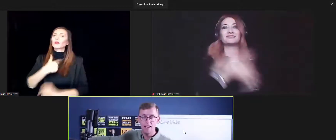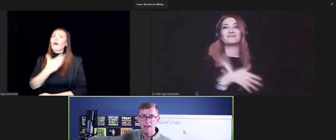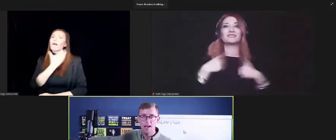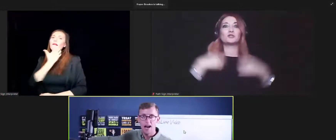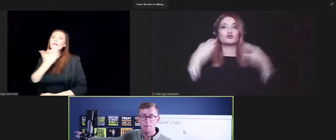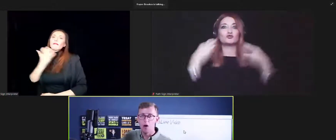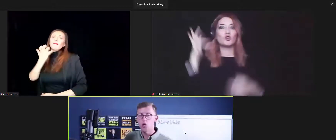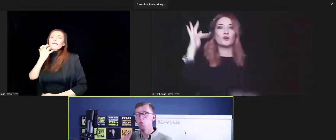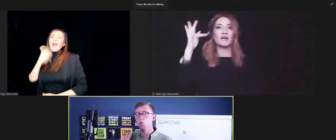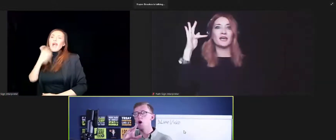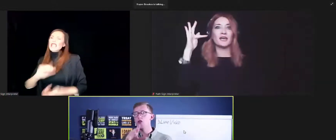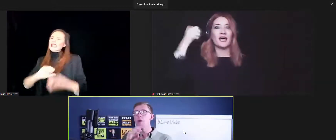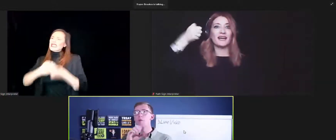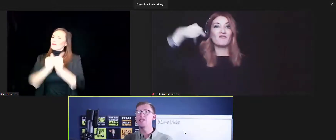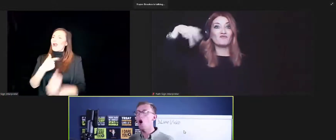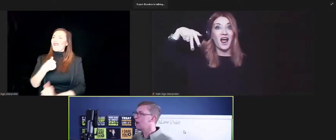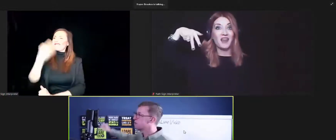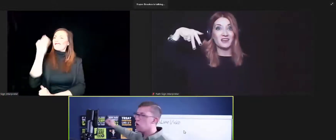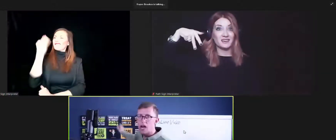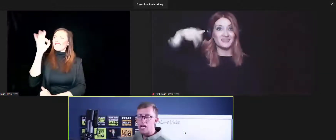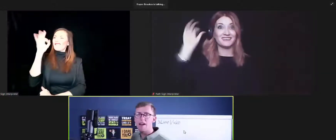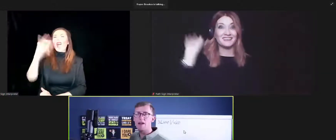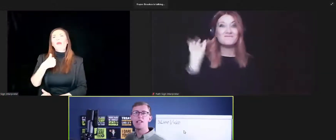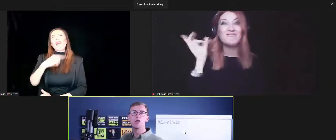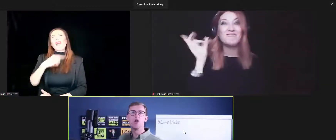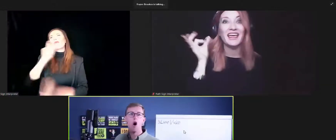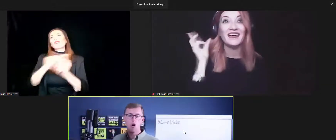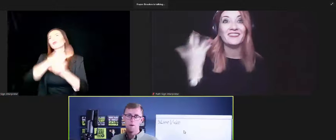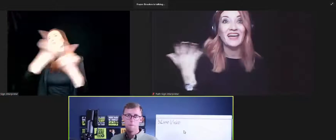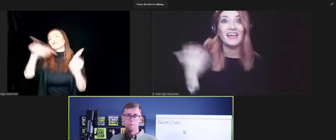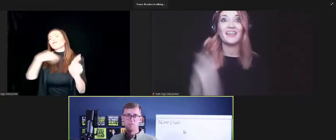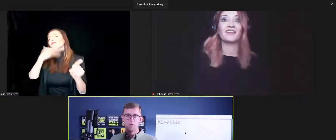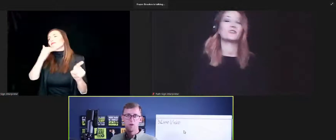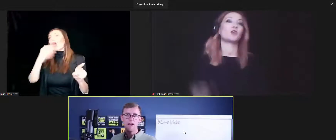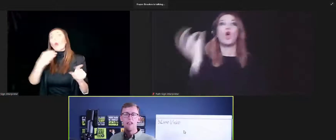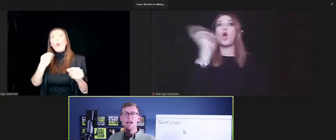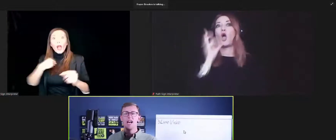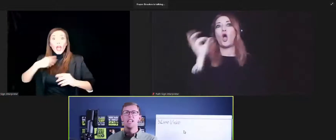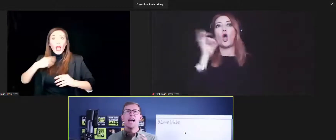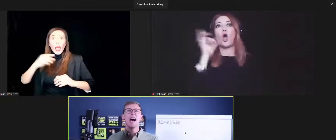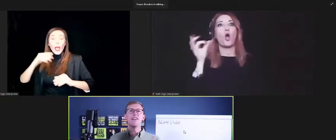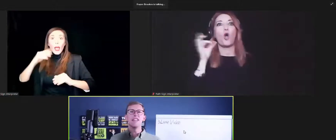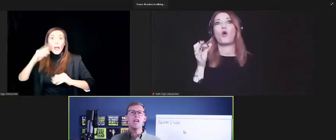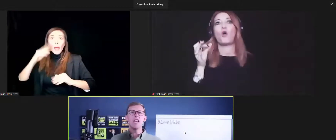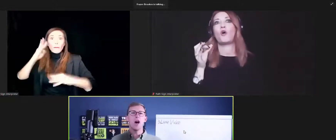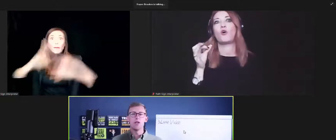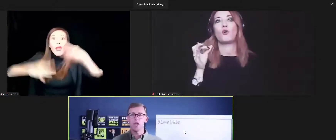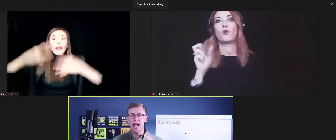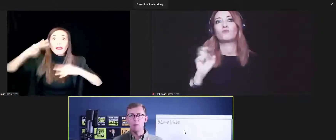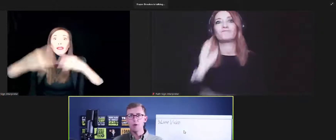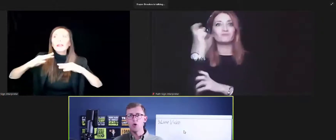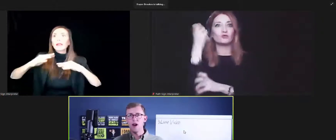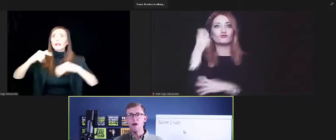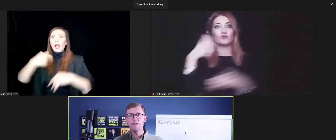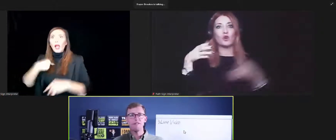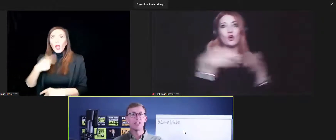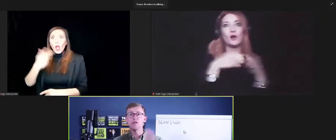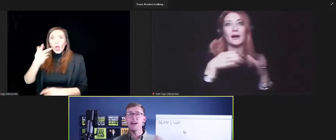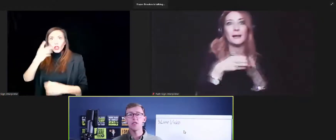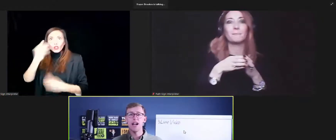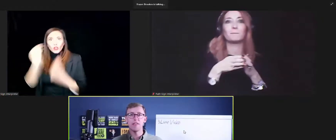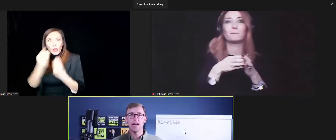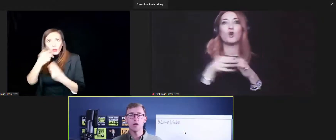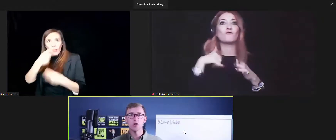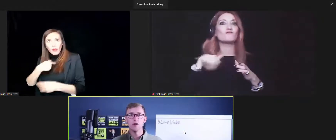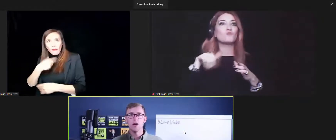it. I'm not just watching it when it's on. I'm talking about it when it's not on. Okay? Live video is going to help you create raving fans faster